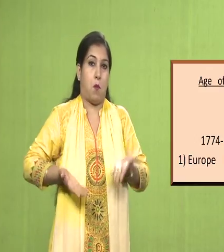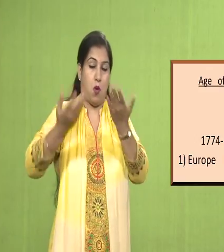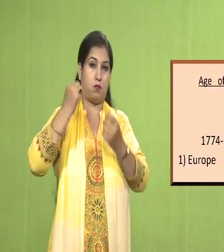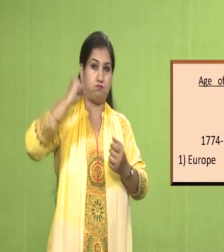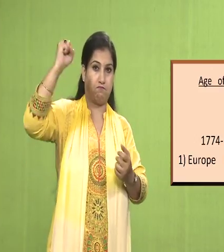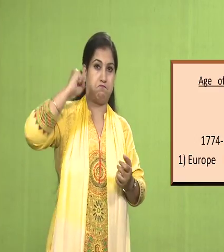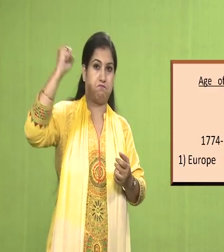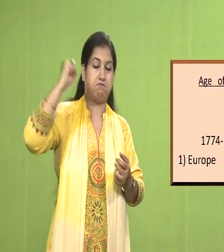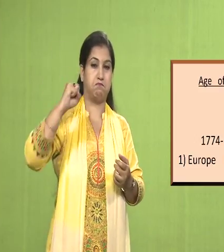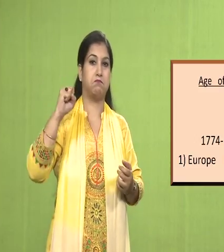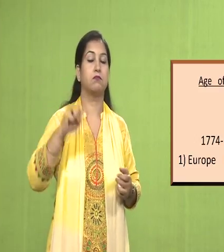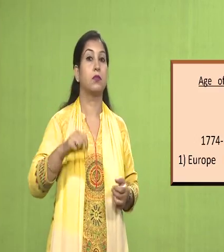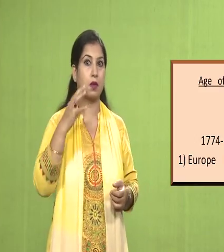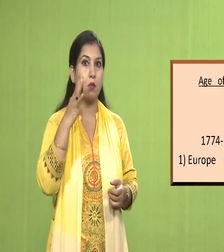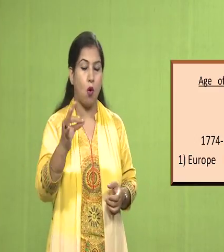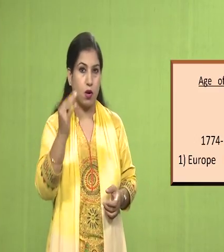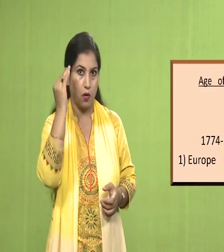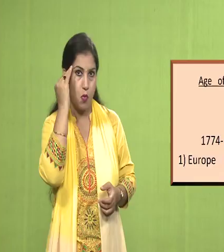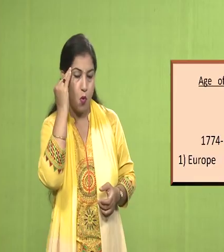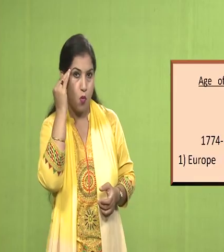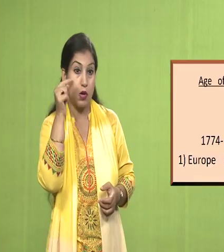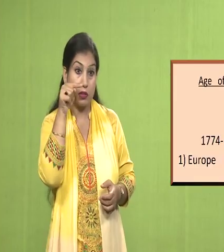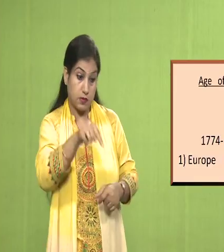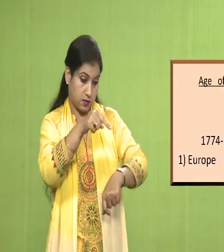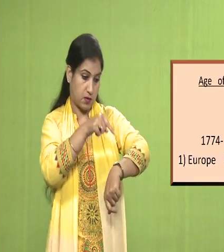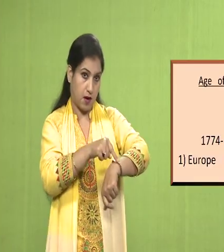It is important to note that during this age,